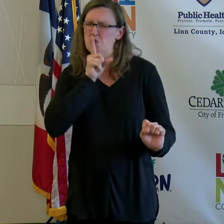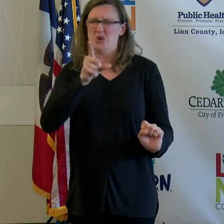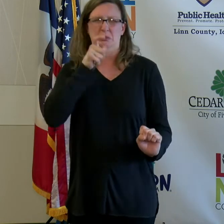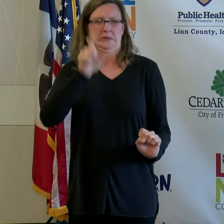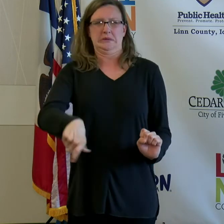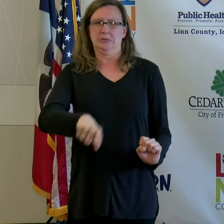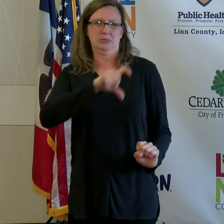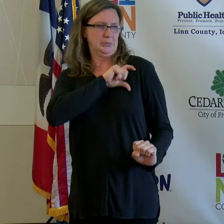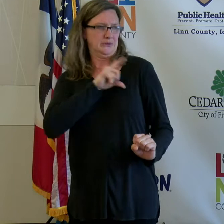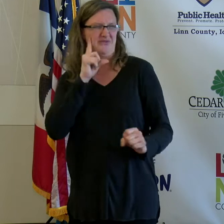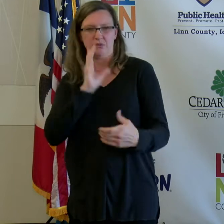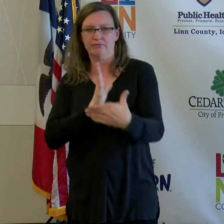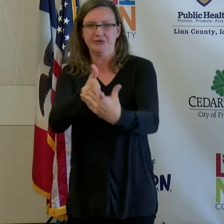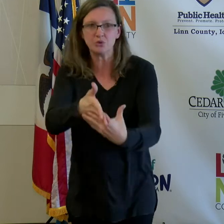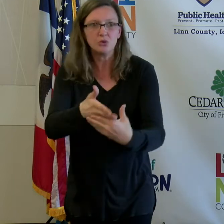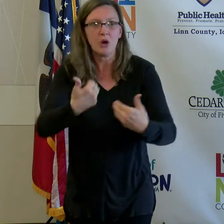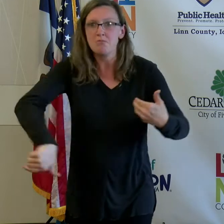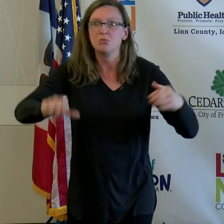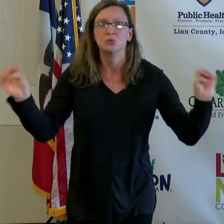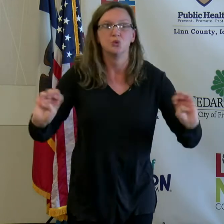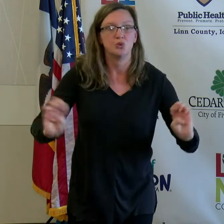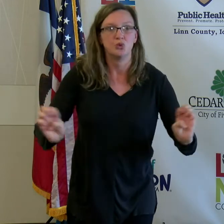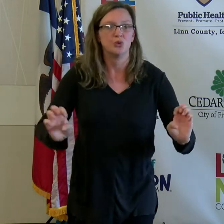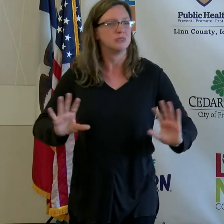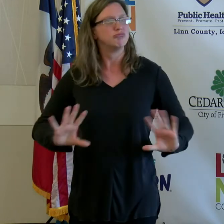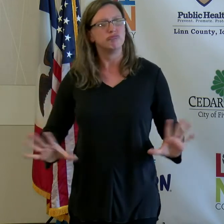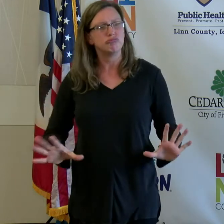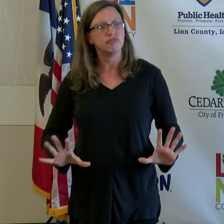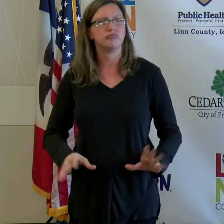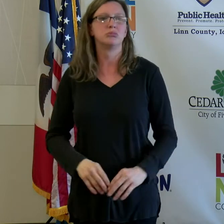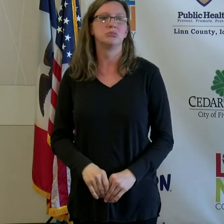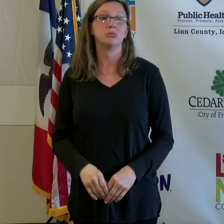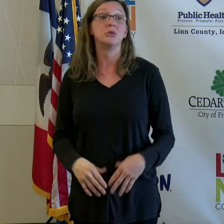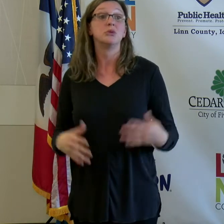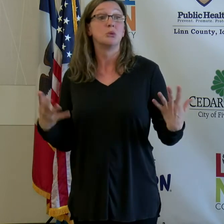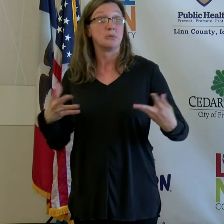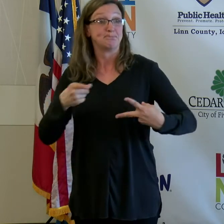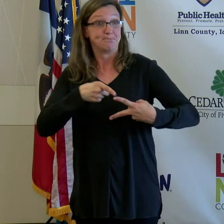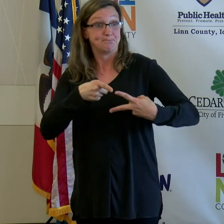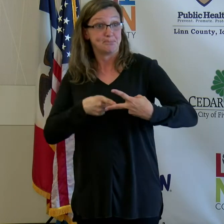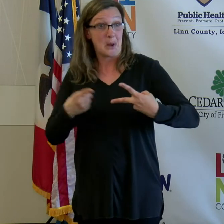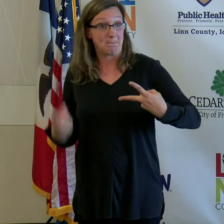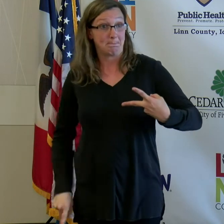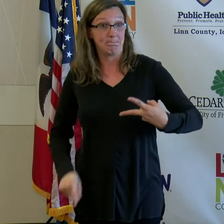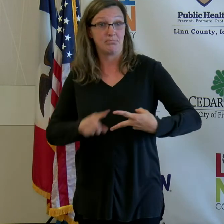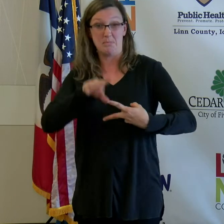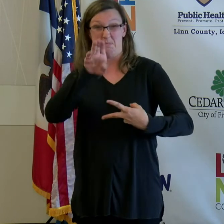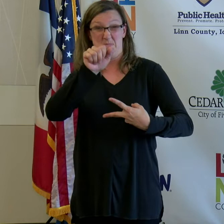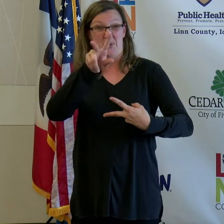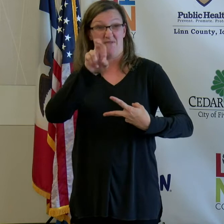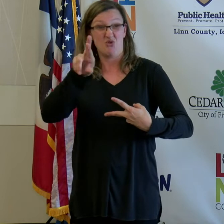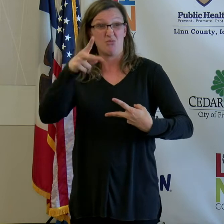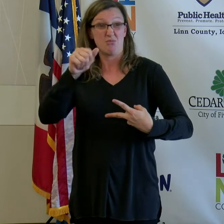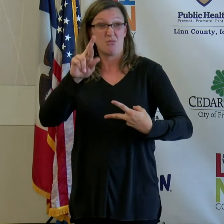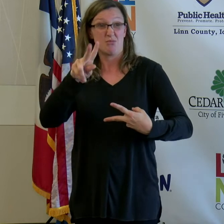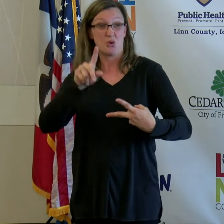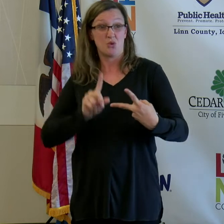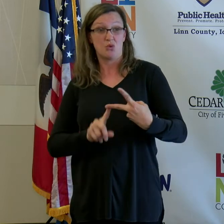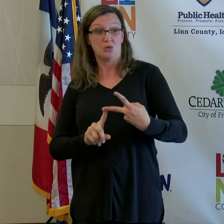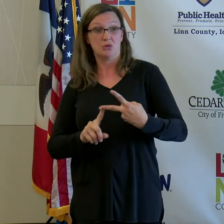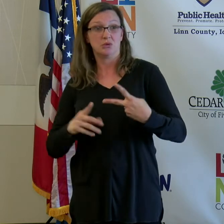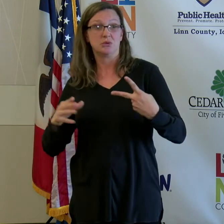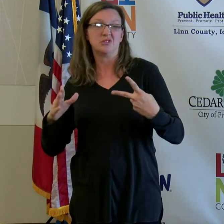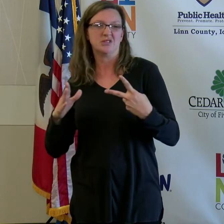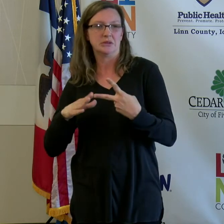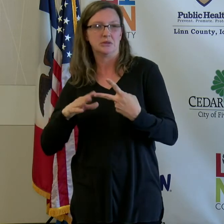significant incidents lately that occurred, one at Beaver Park and one on the southwest side of the city. I'm not going to elaborate